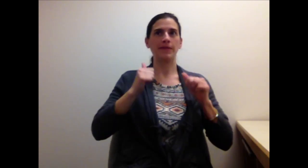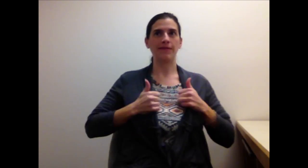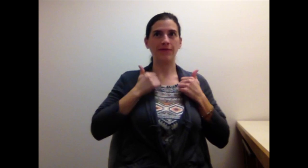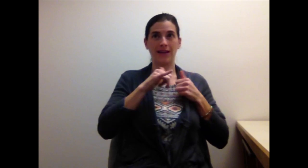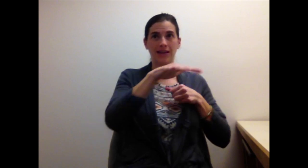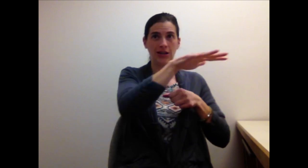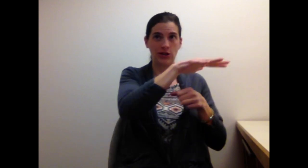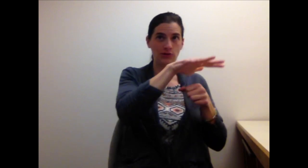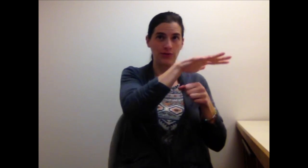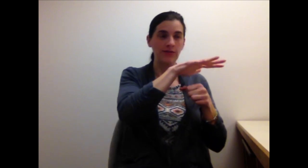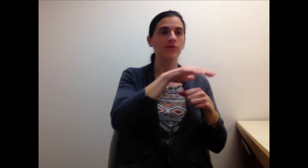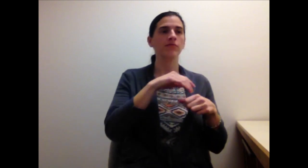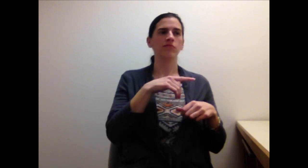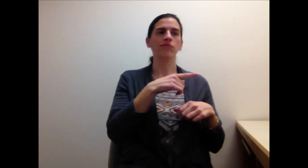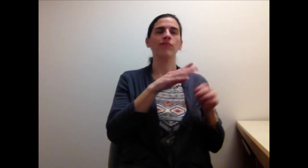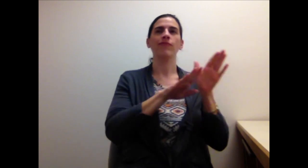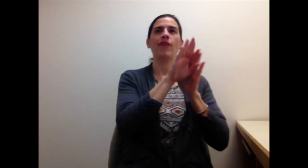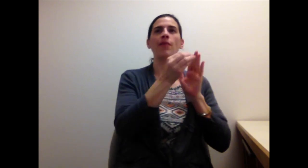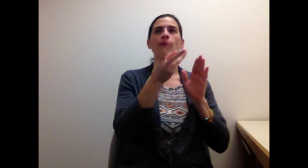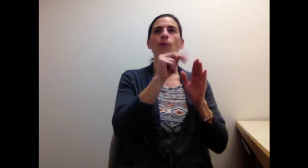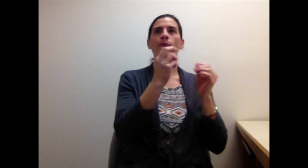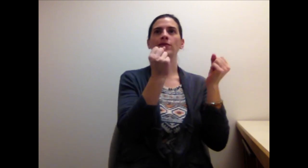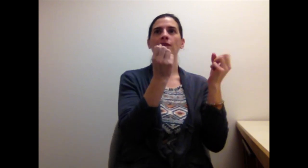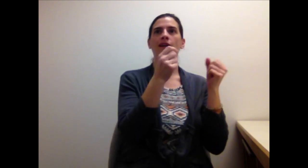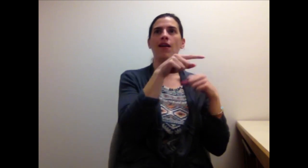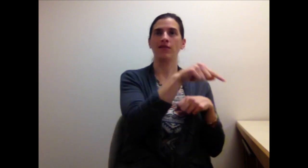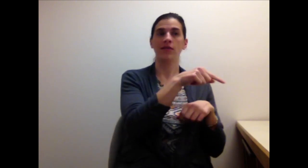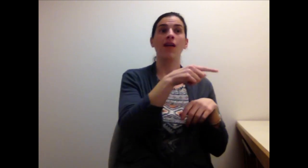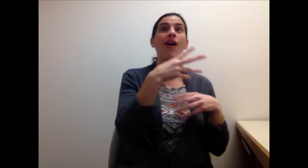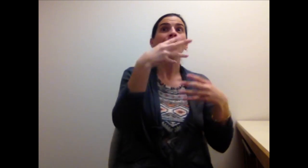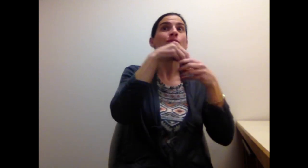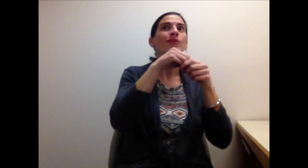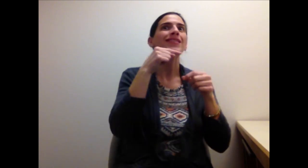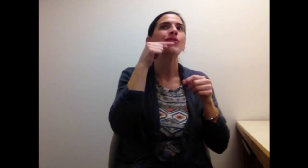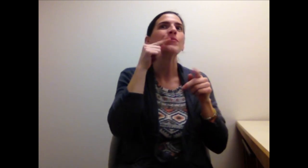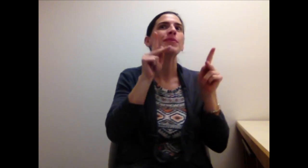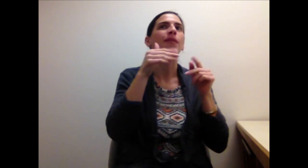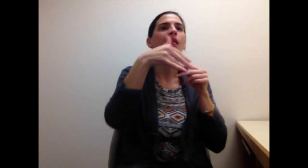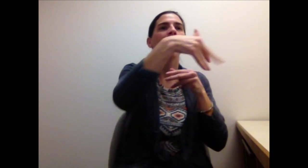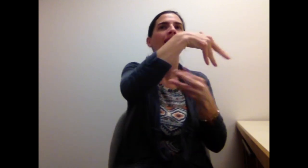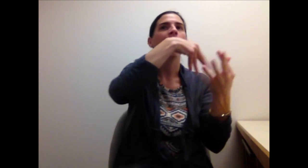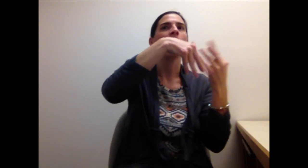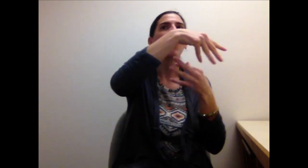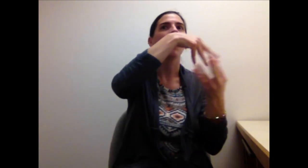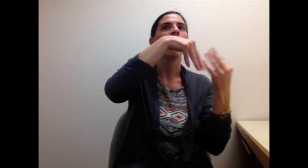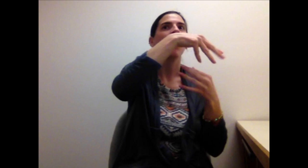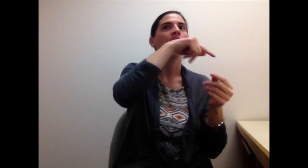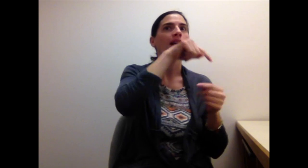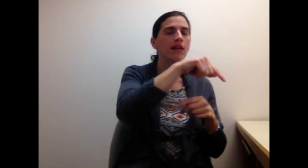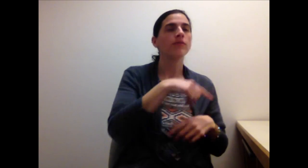small village with the highest percentage of deaf people. So naturally, they developed their own language. It involved hearing people